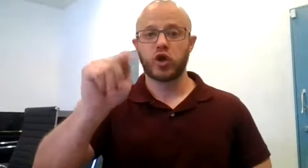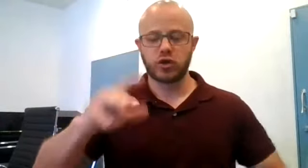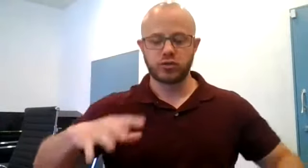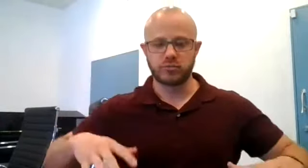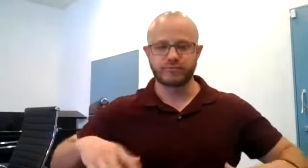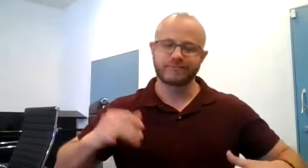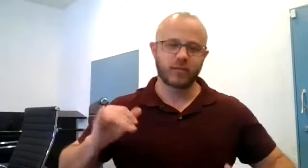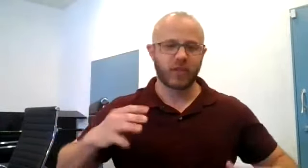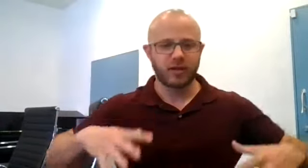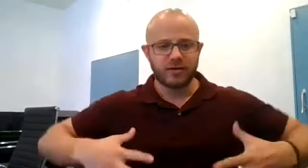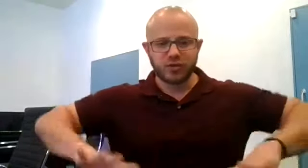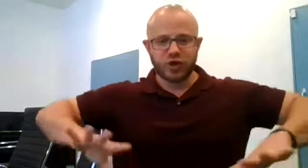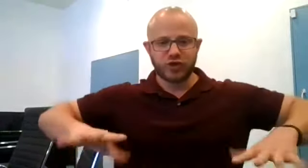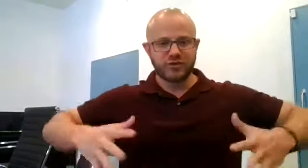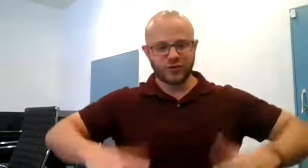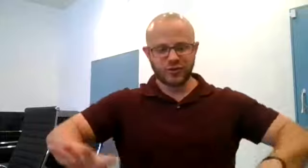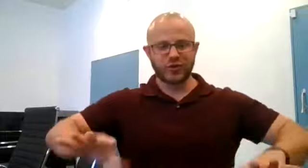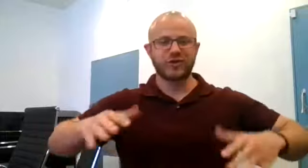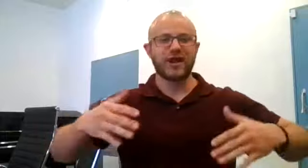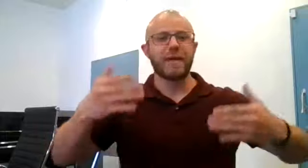A skirt, a skirt.